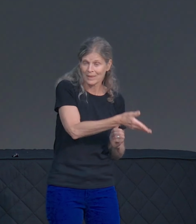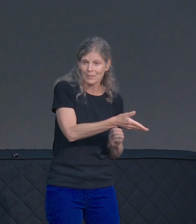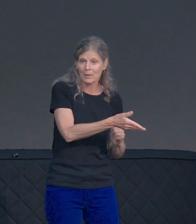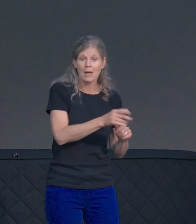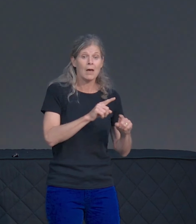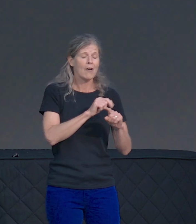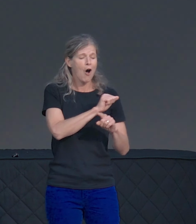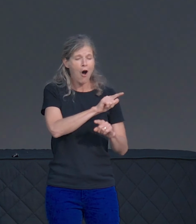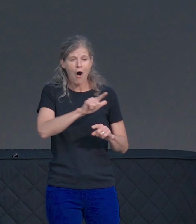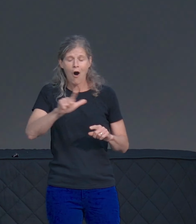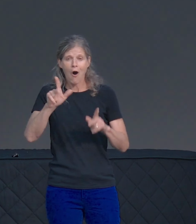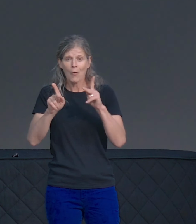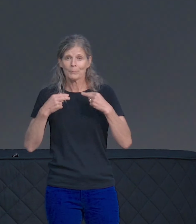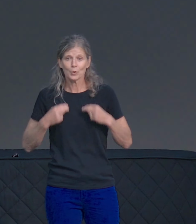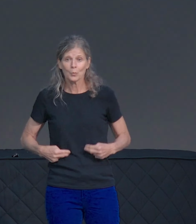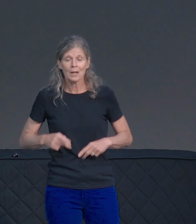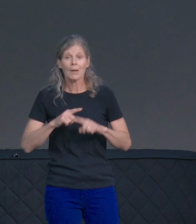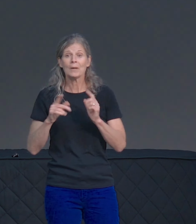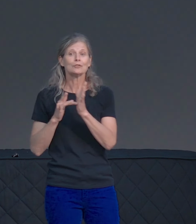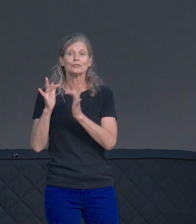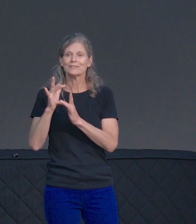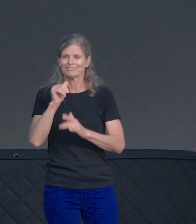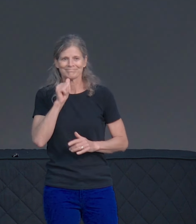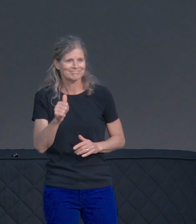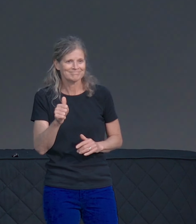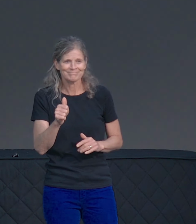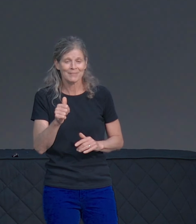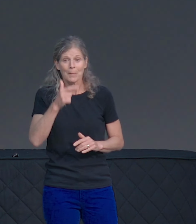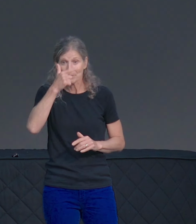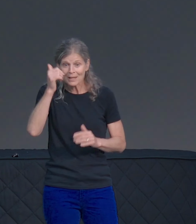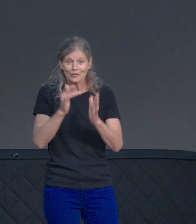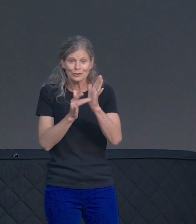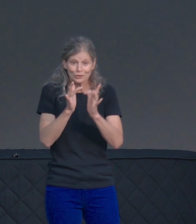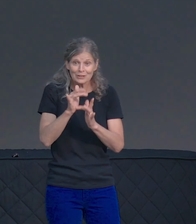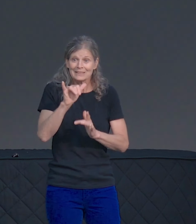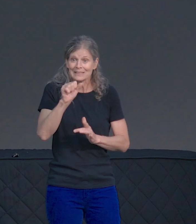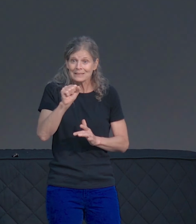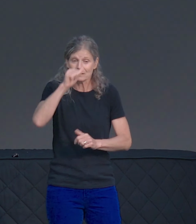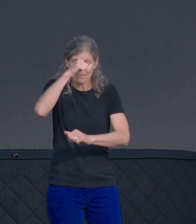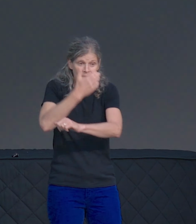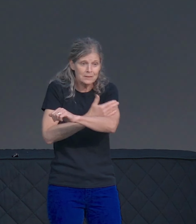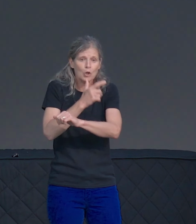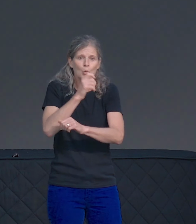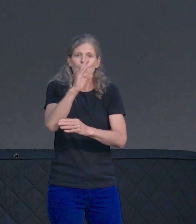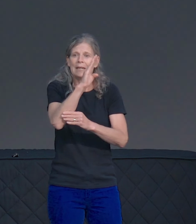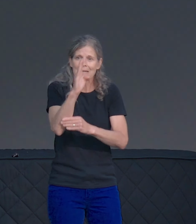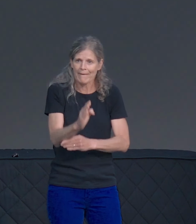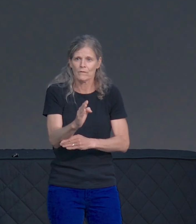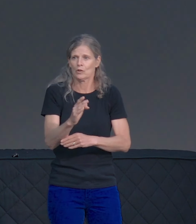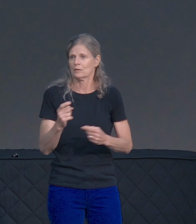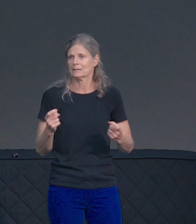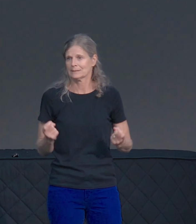with Jesus. Because Jesus is the Son who never sins.